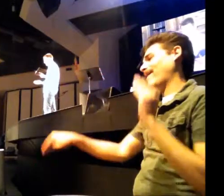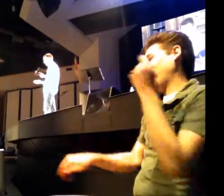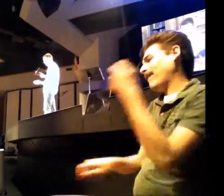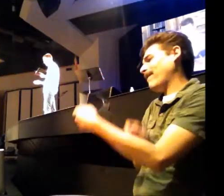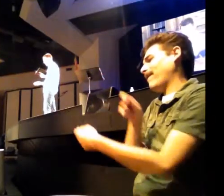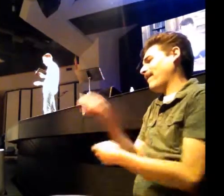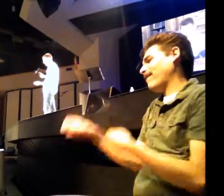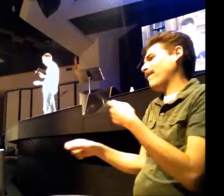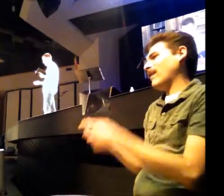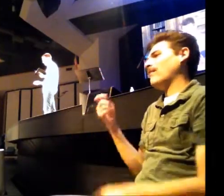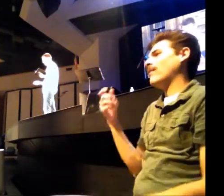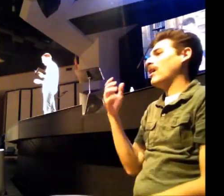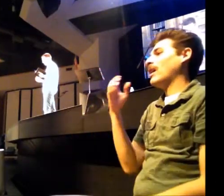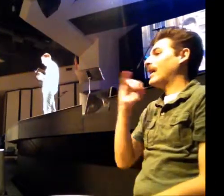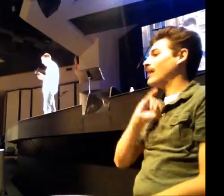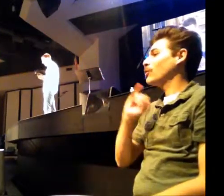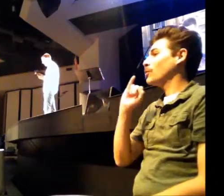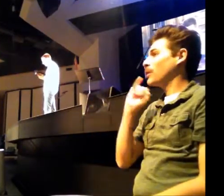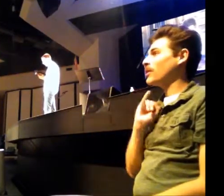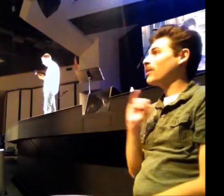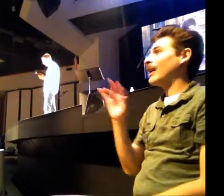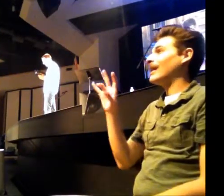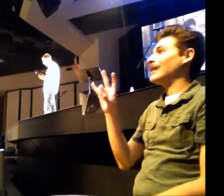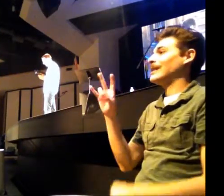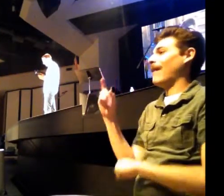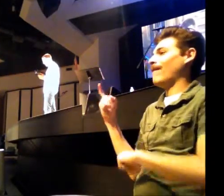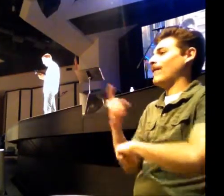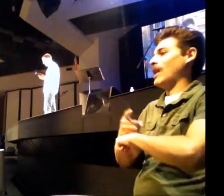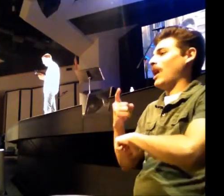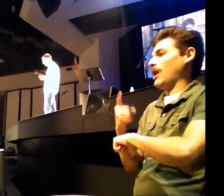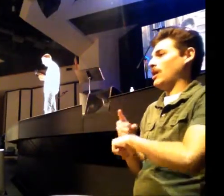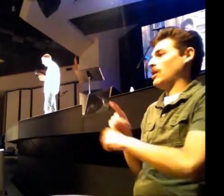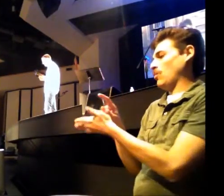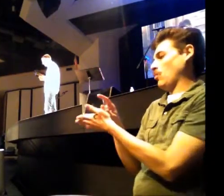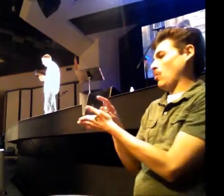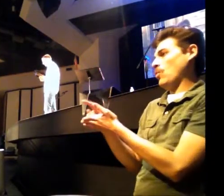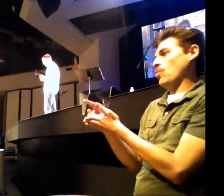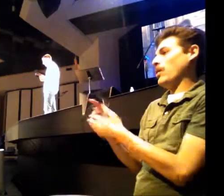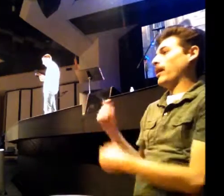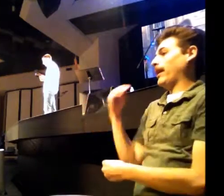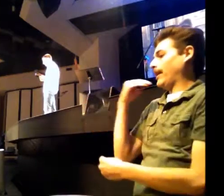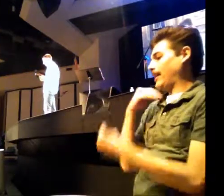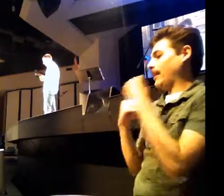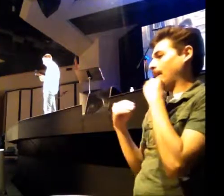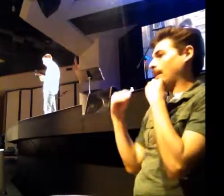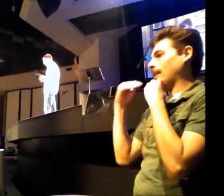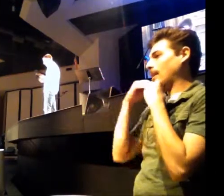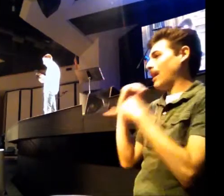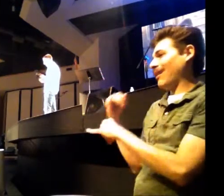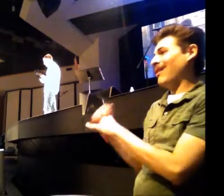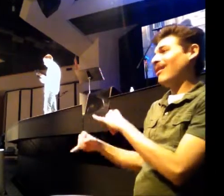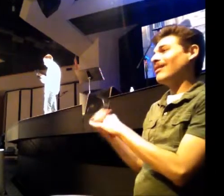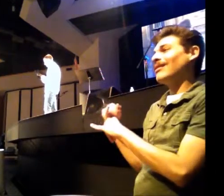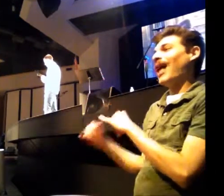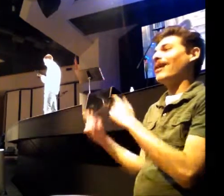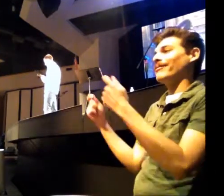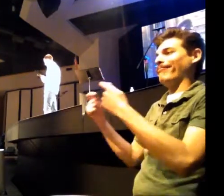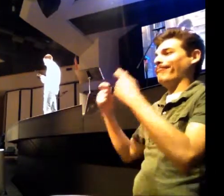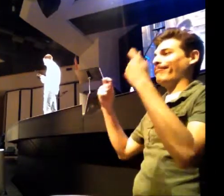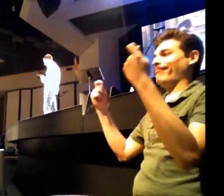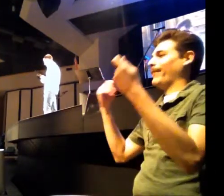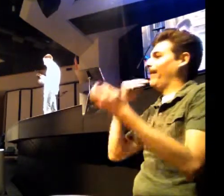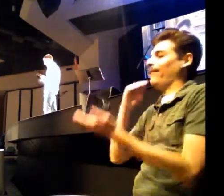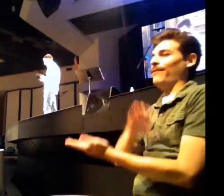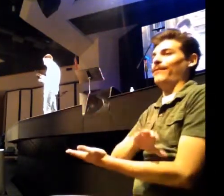land we know of today is Israel. 7 days you shall eat unleavened bread, and on the seventh day there shall be a feast of the Lord. Unleavened bread shall be eaten